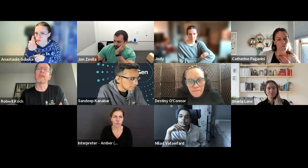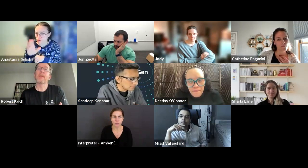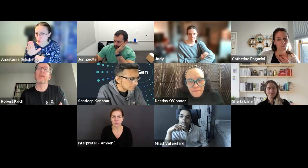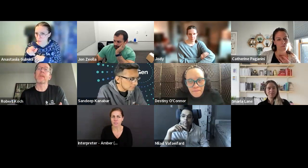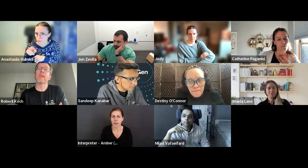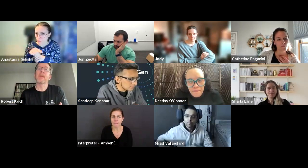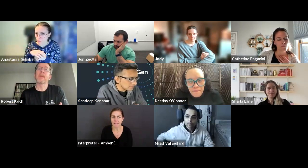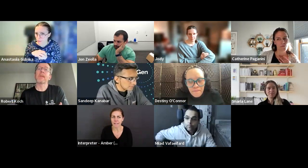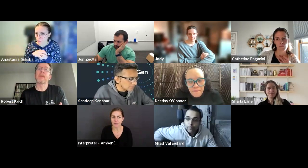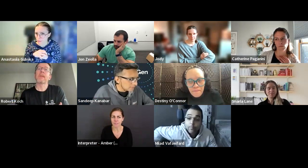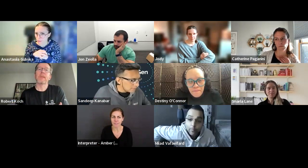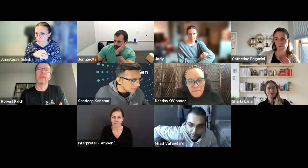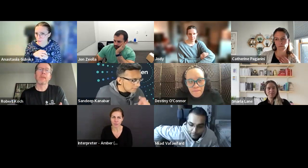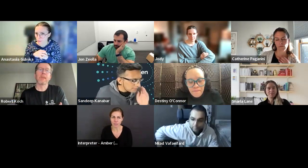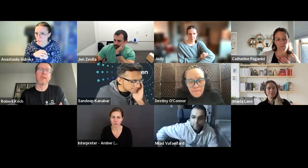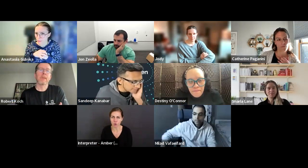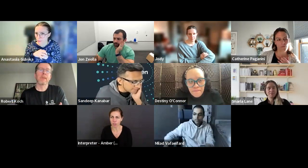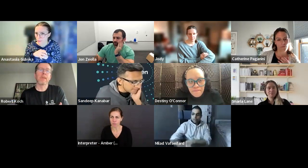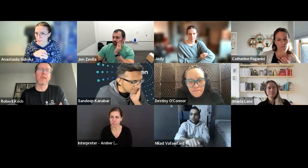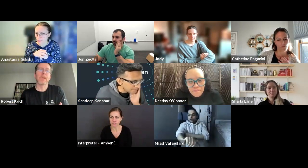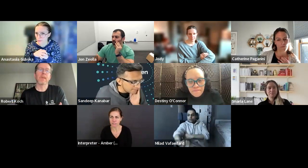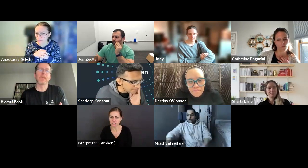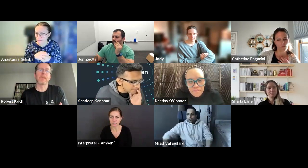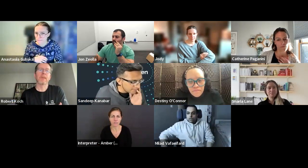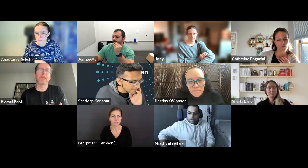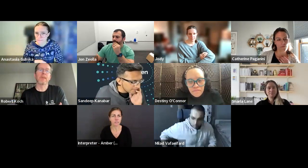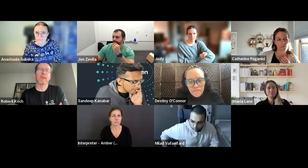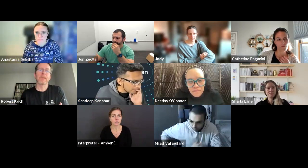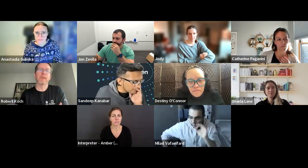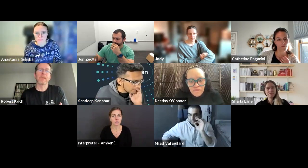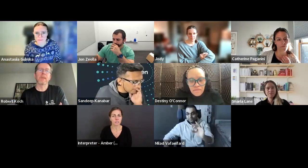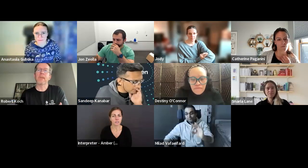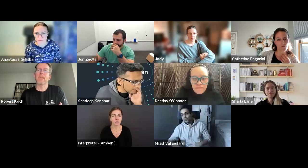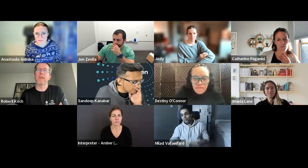show that management session document?